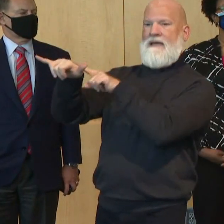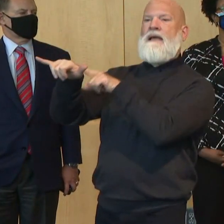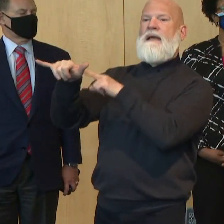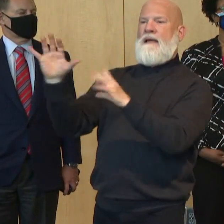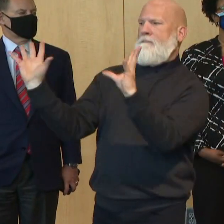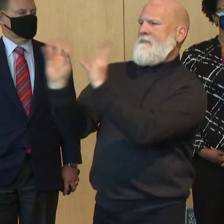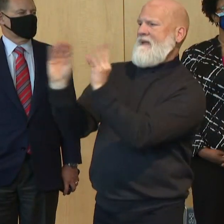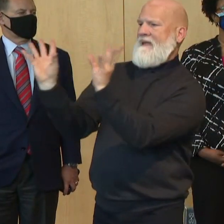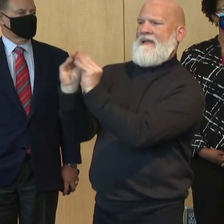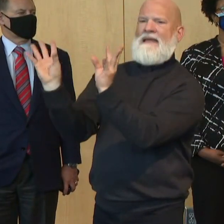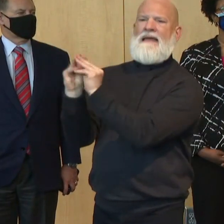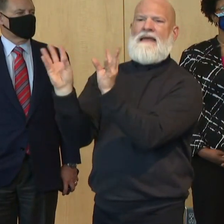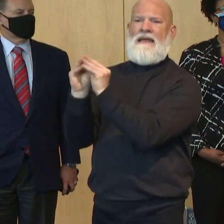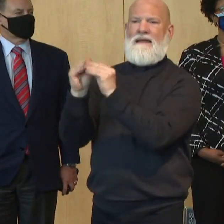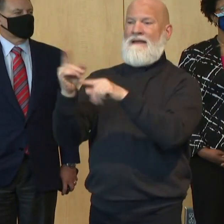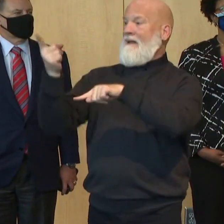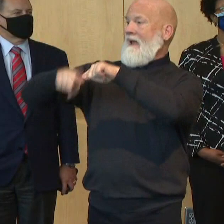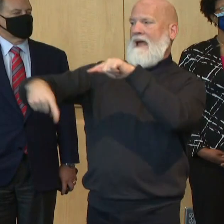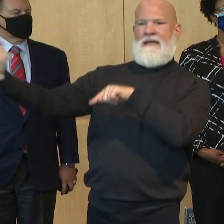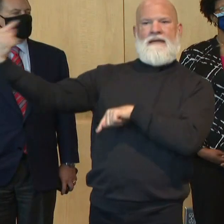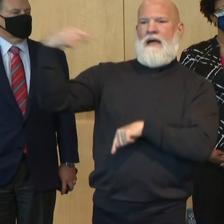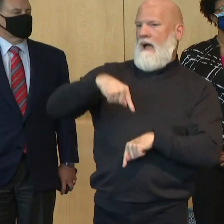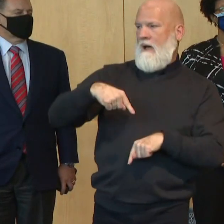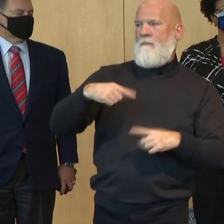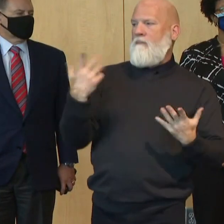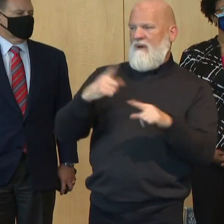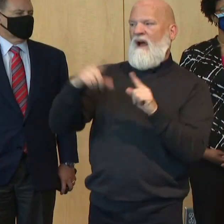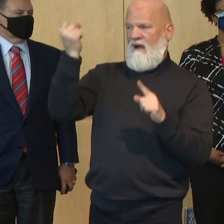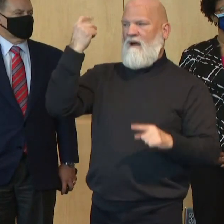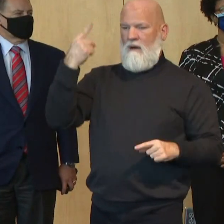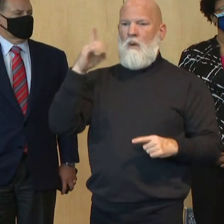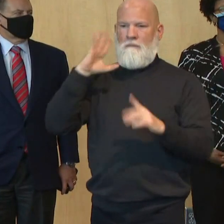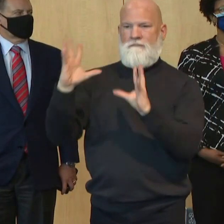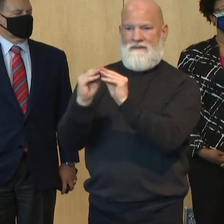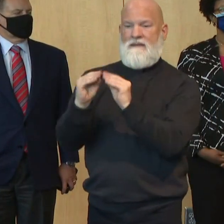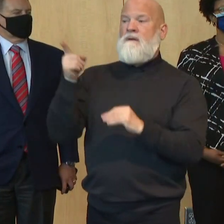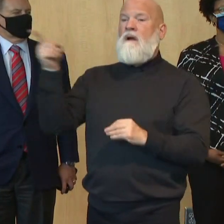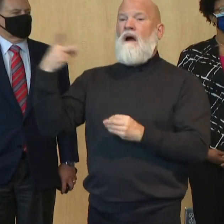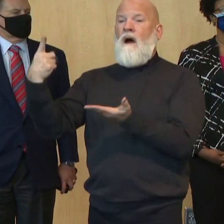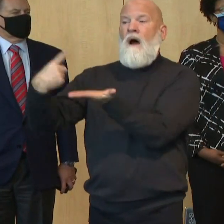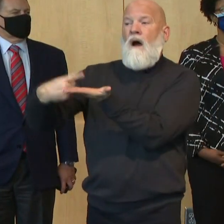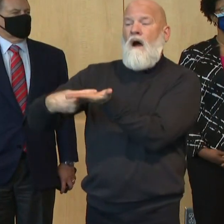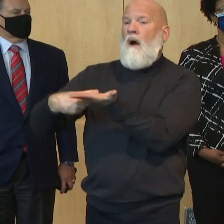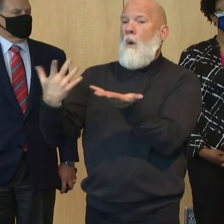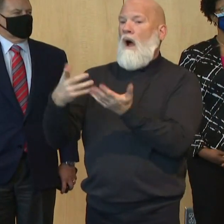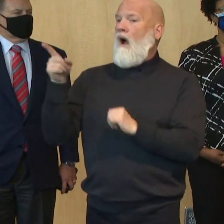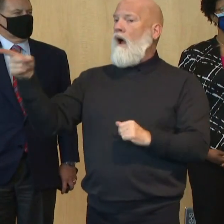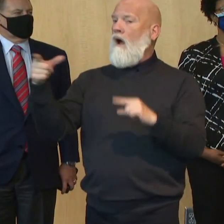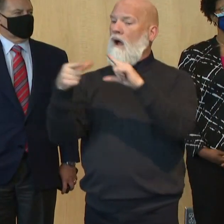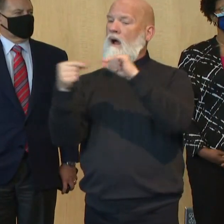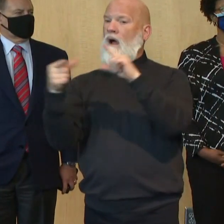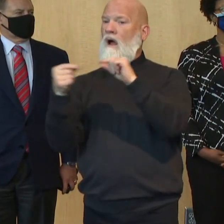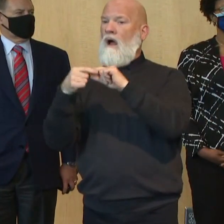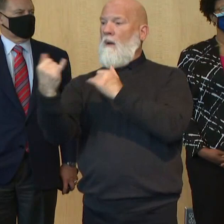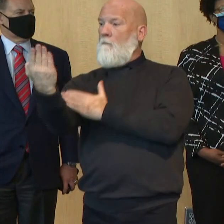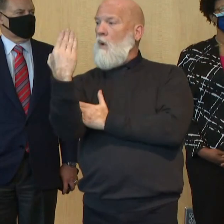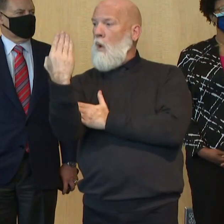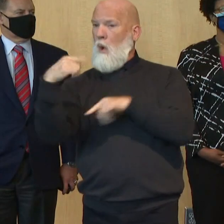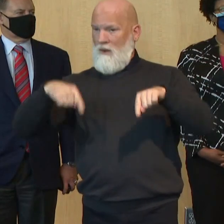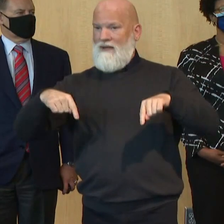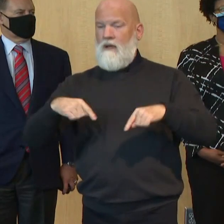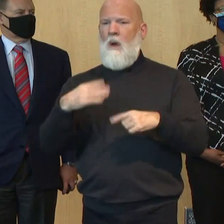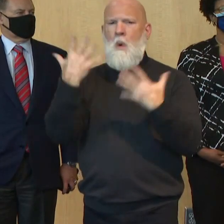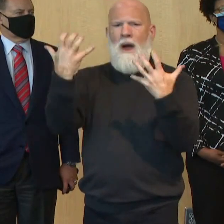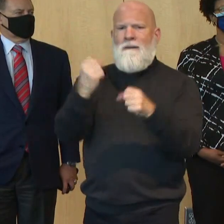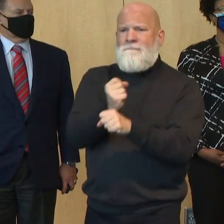legislative process rolls along. But she mentioned that on the call this morning. Obviously, we want to make sure when we roll that